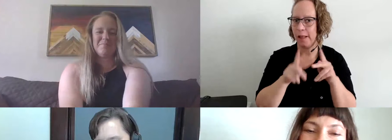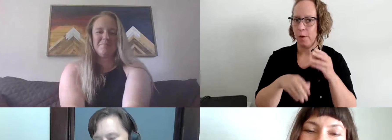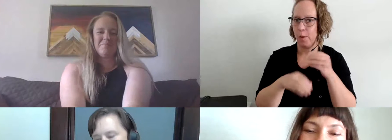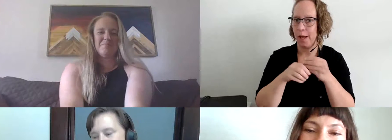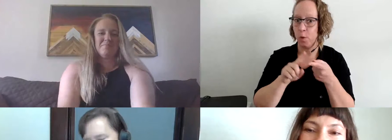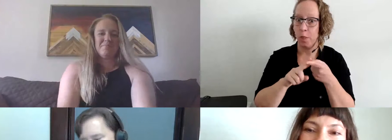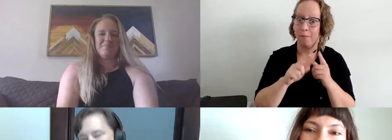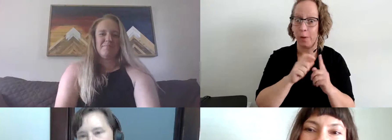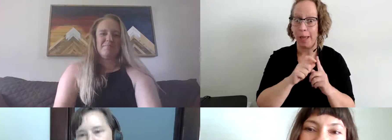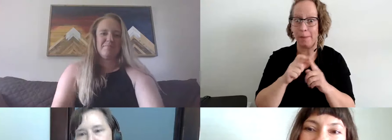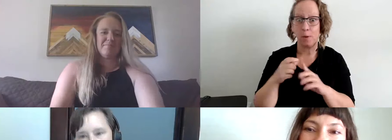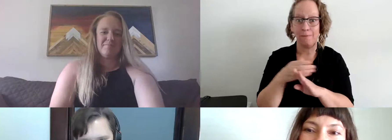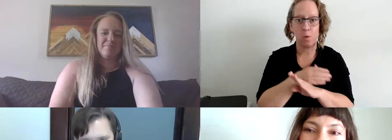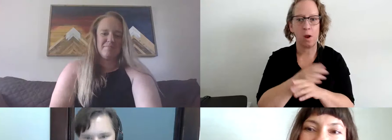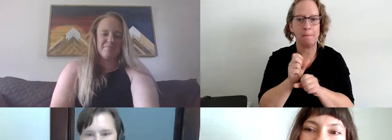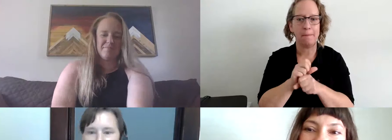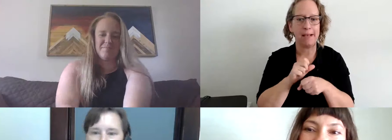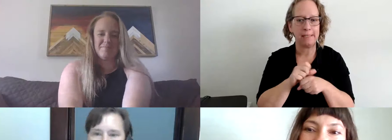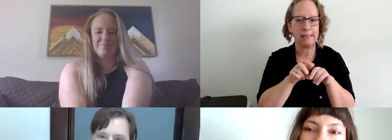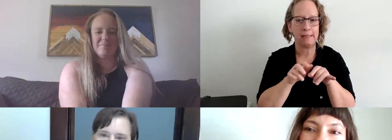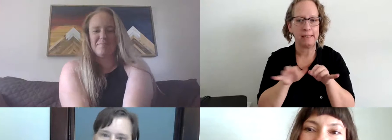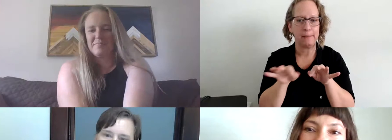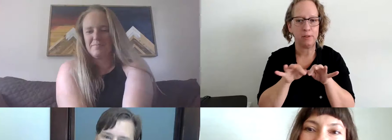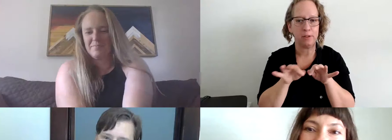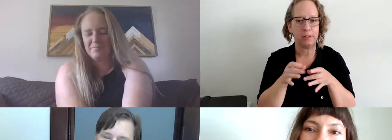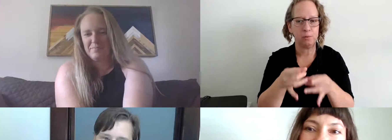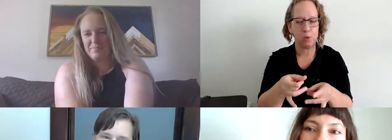vocabulary beforehand makes the captioning run smoother.